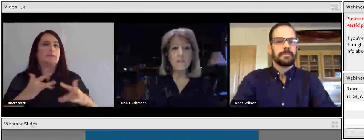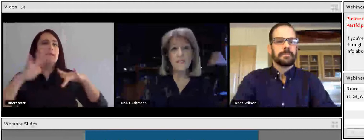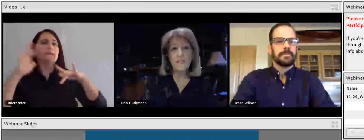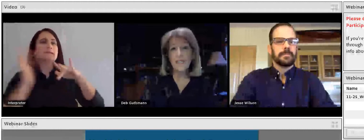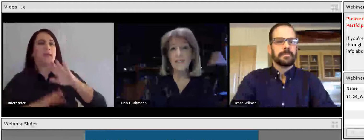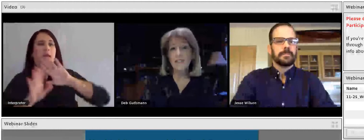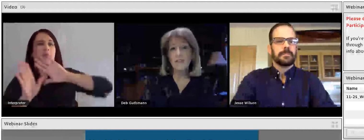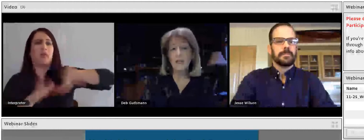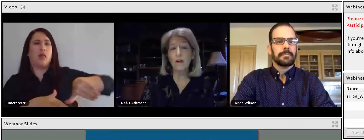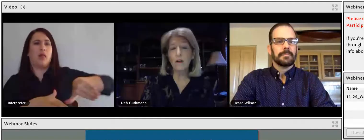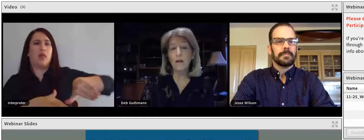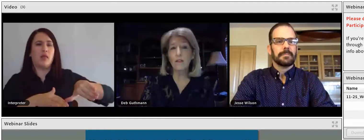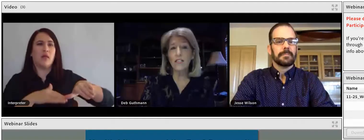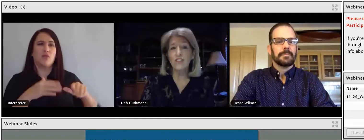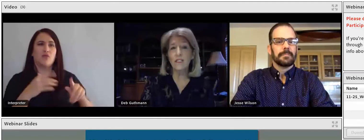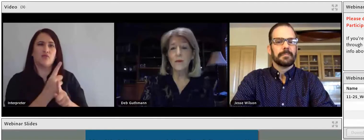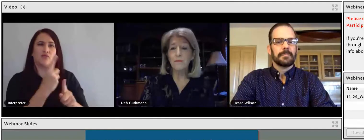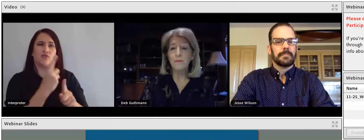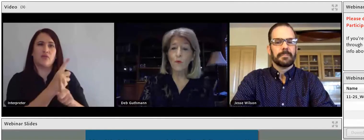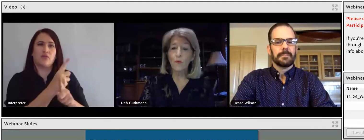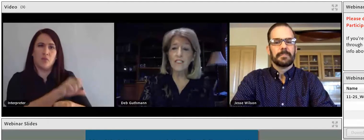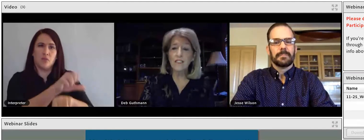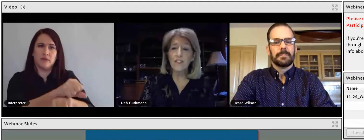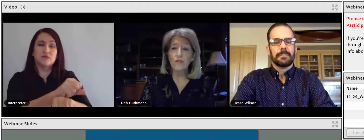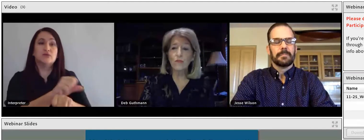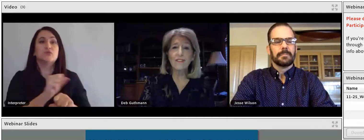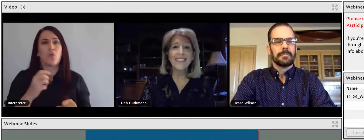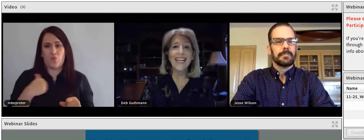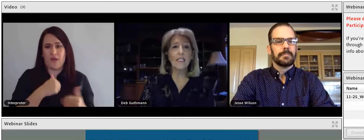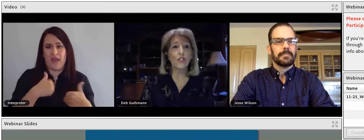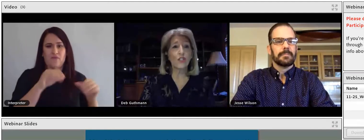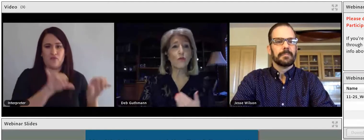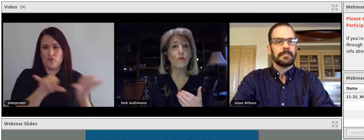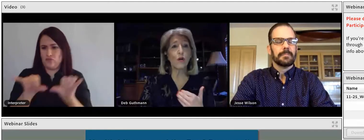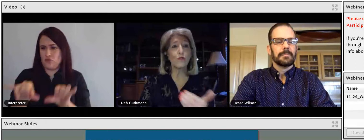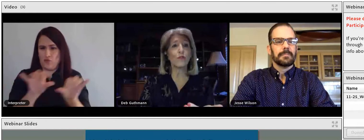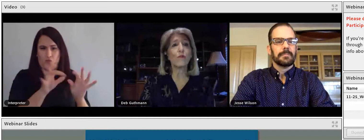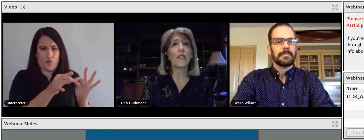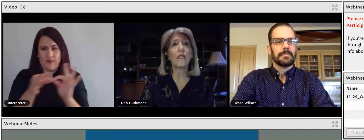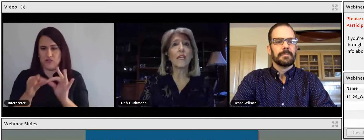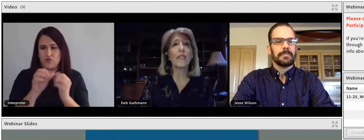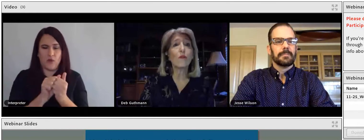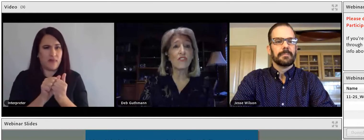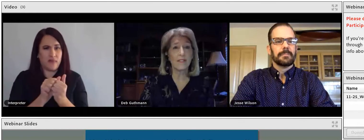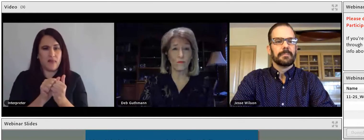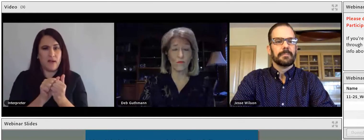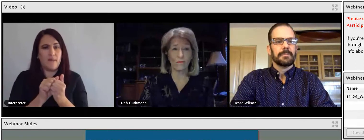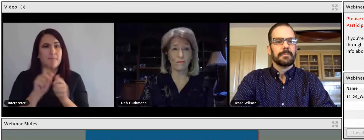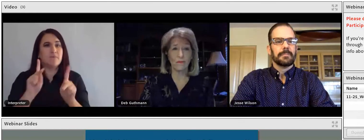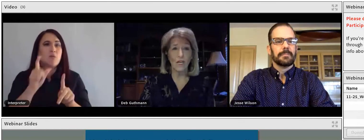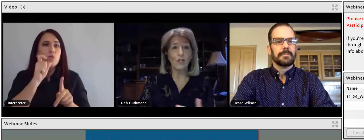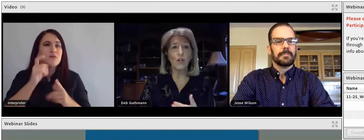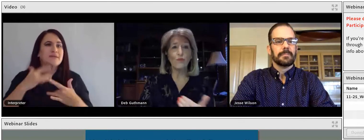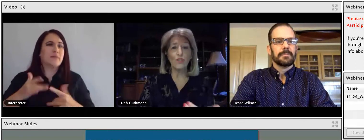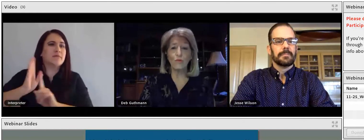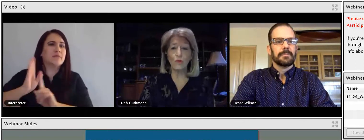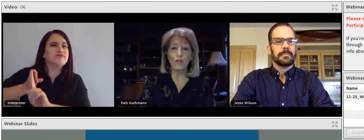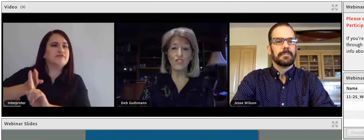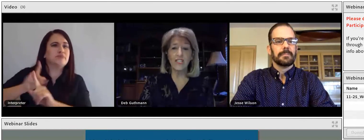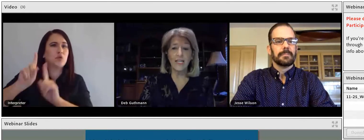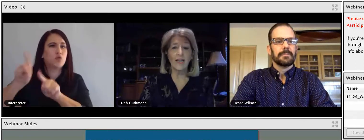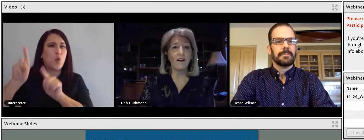health literacy has a direct correlation with individuals tending to go to the emergency room,